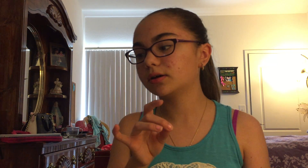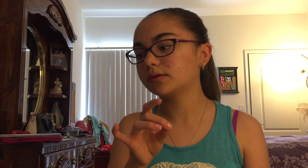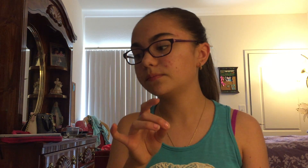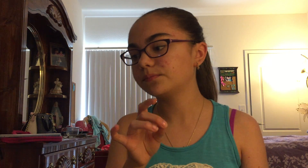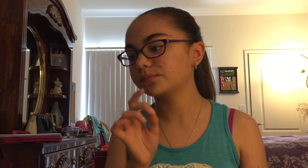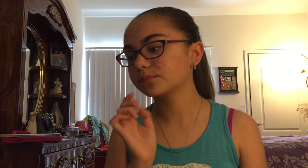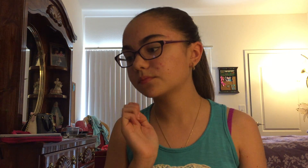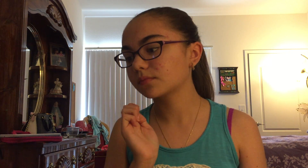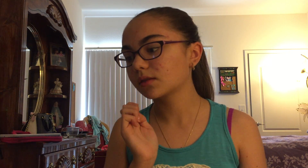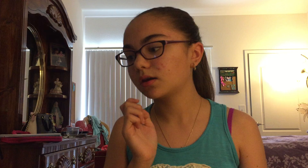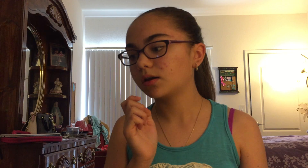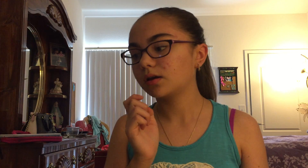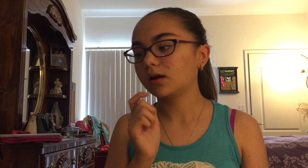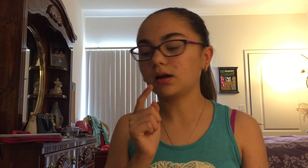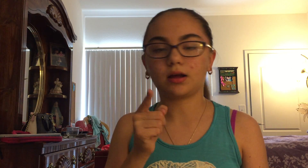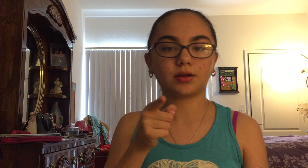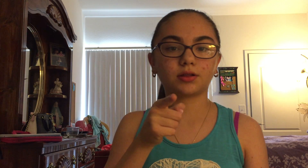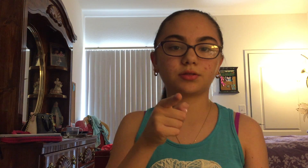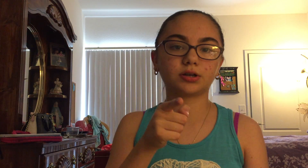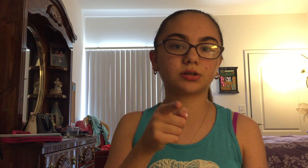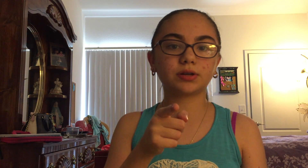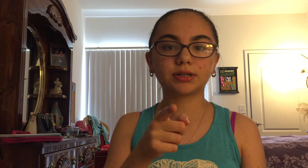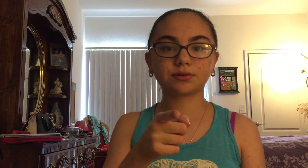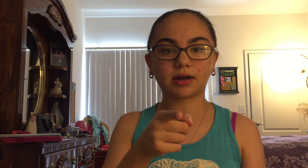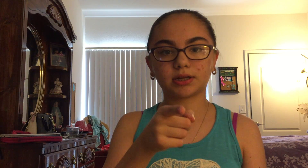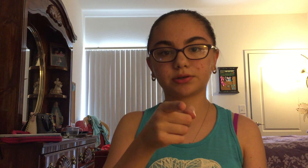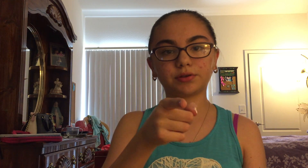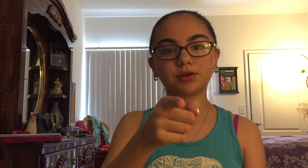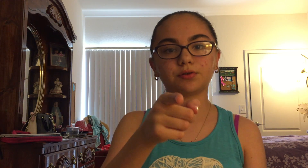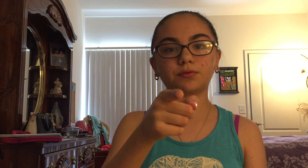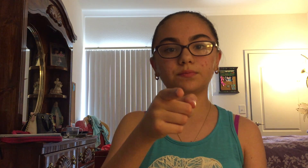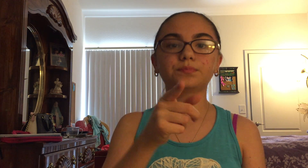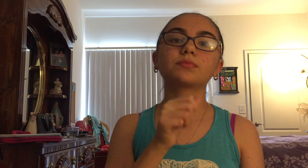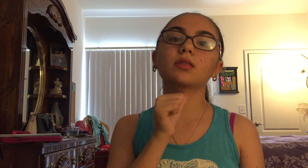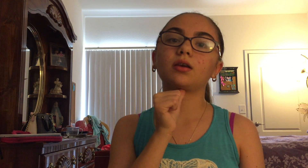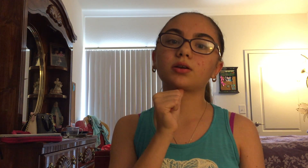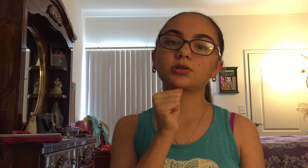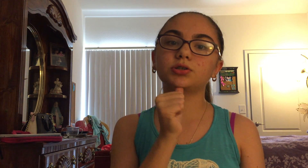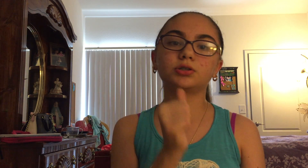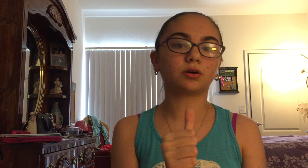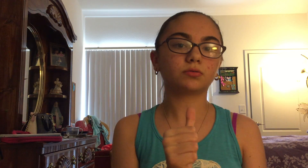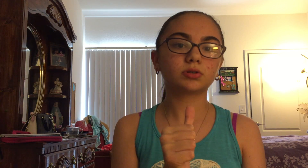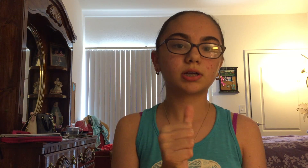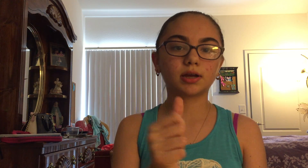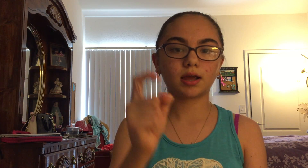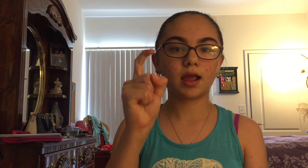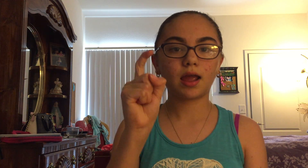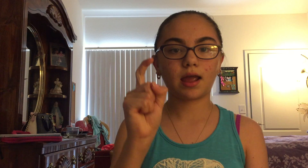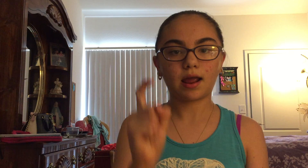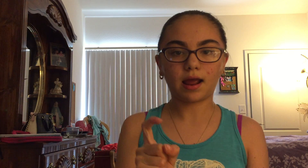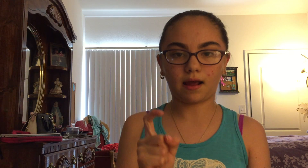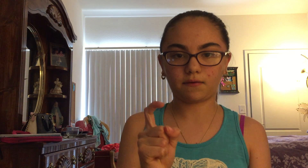I there's no need to cry so you don't have